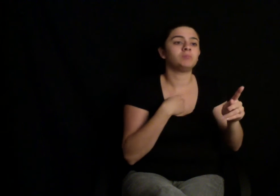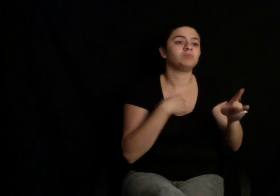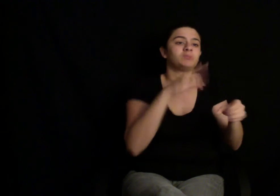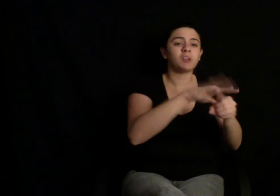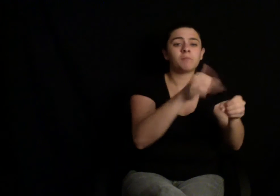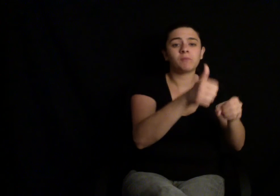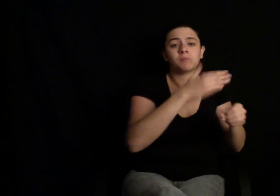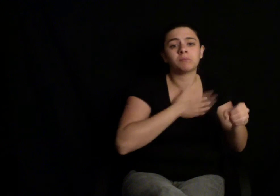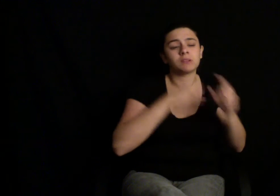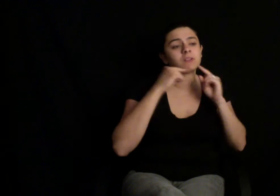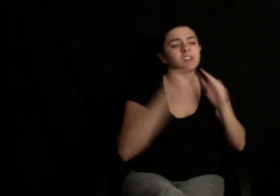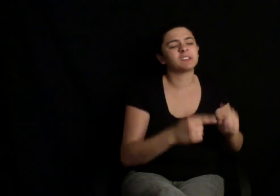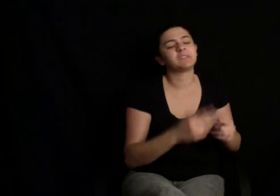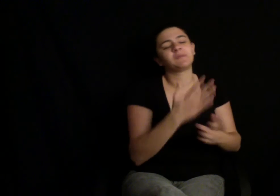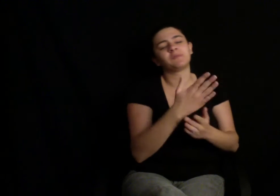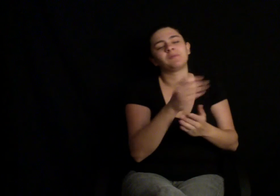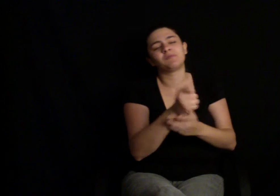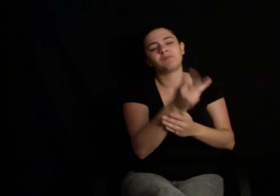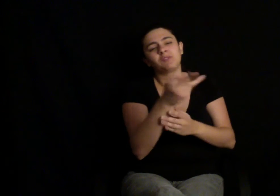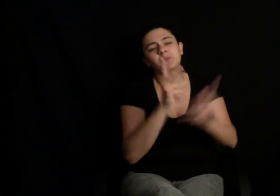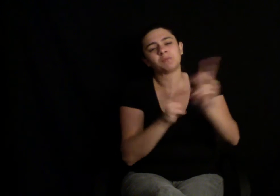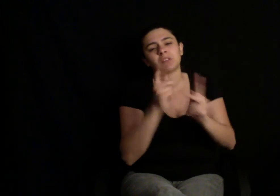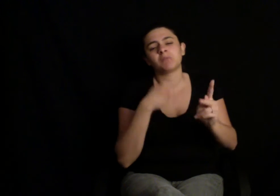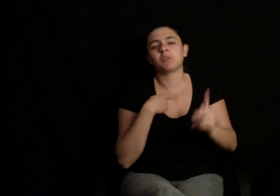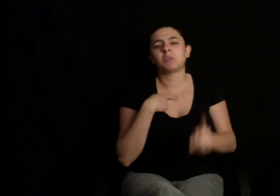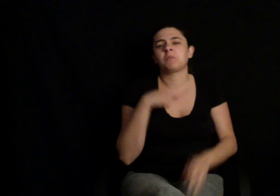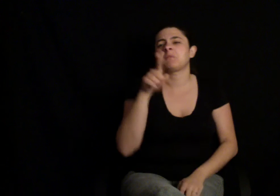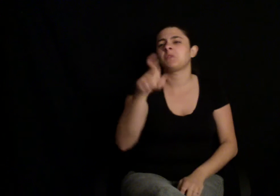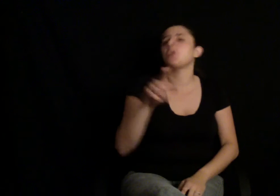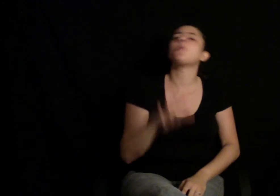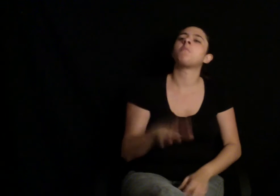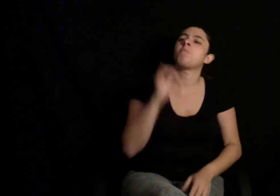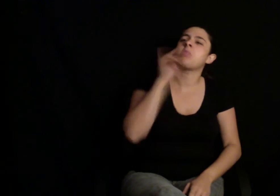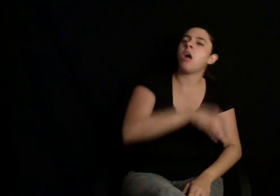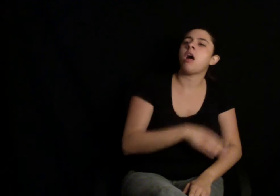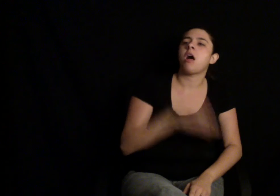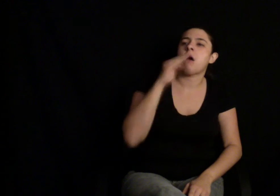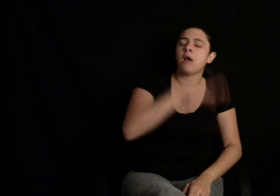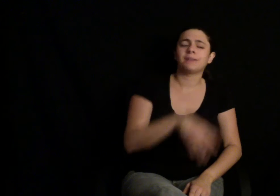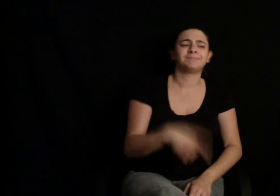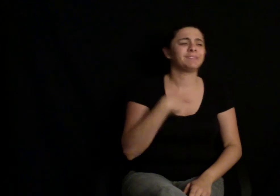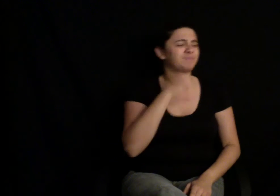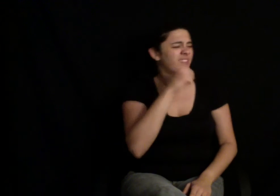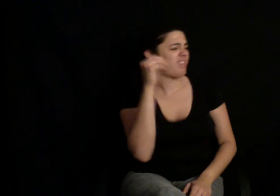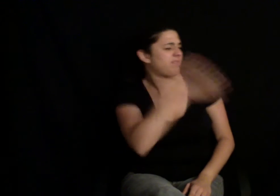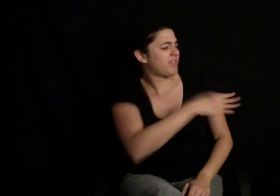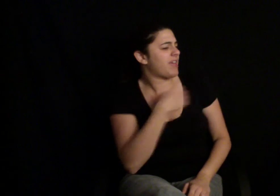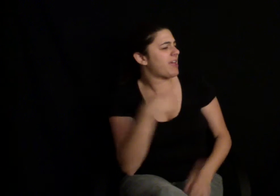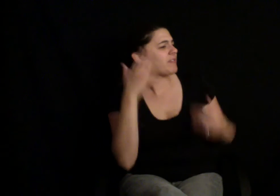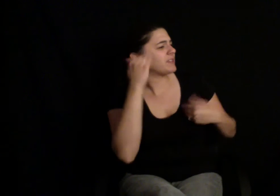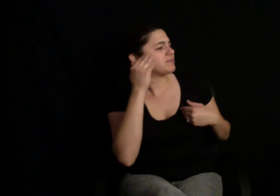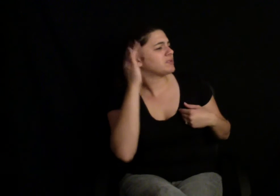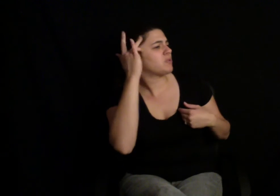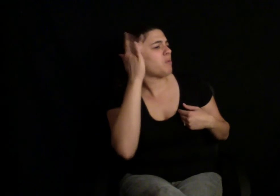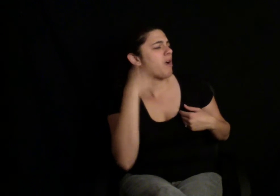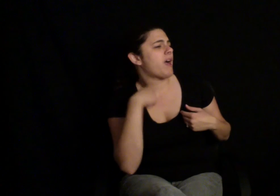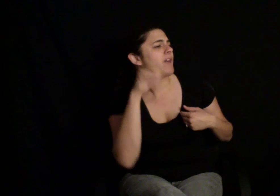full of shit. You're just some guy." And I'm like, "I'm not just some guy. I've got an IMDb account with like 2 credits on it. So you can